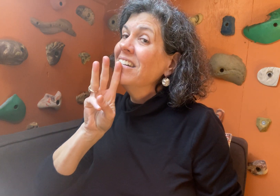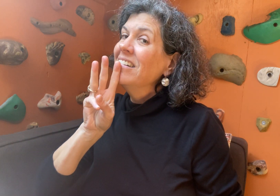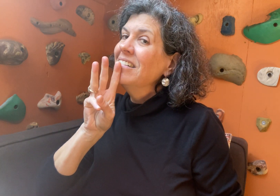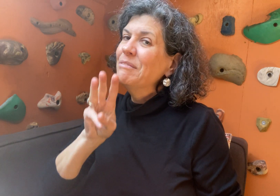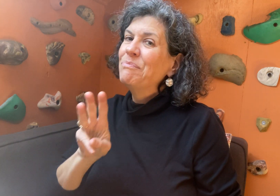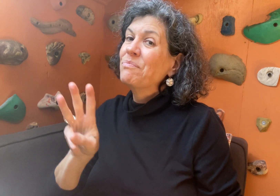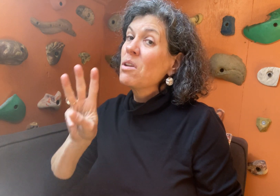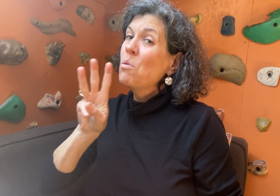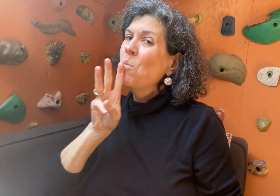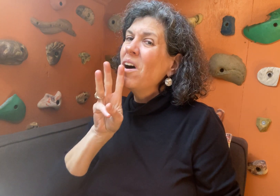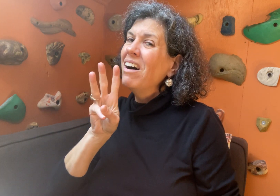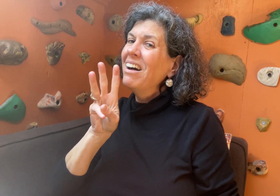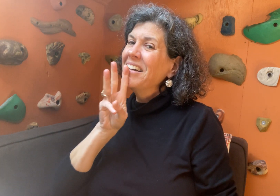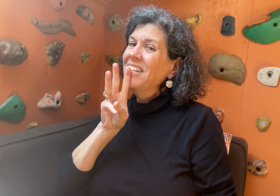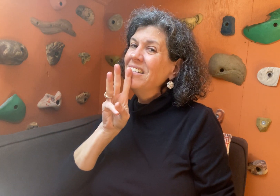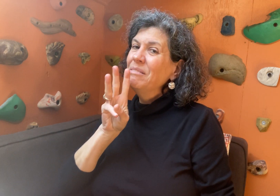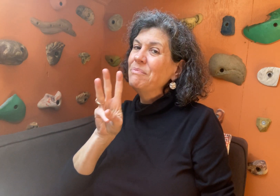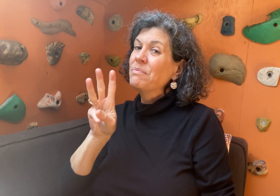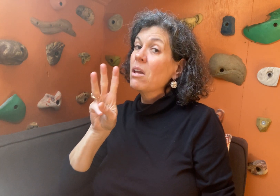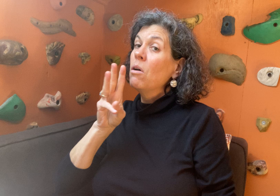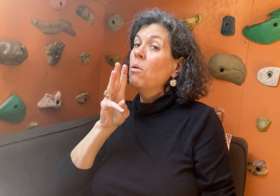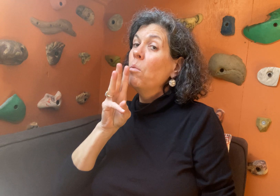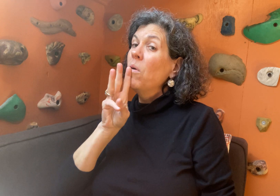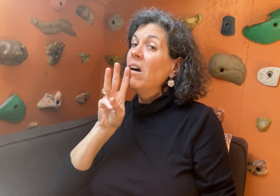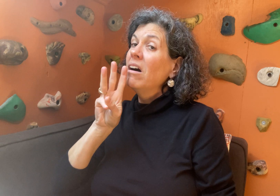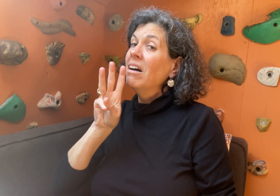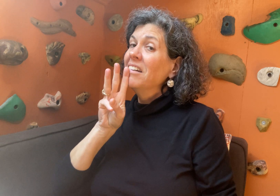water, water, water.